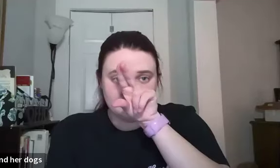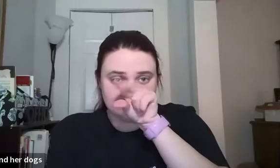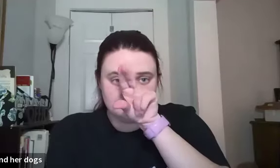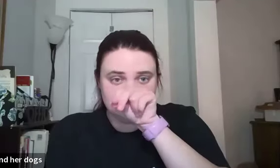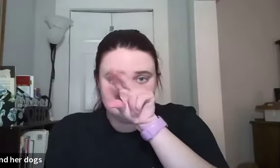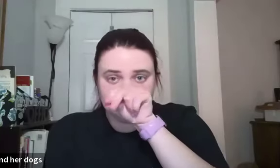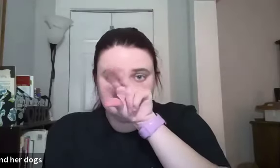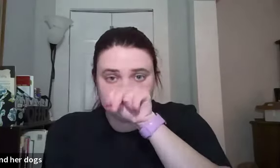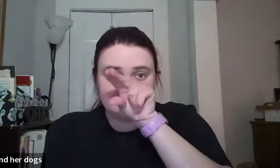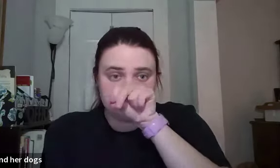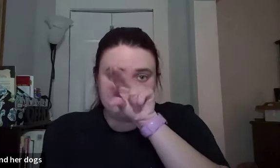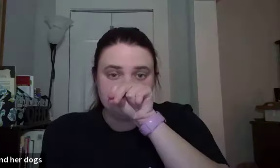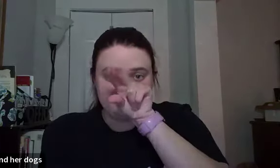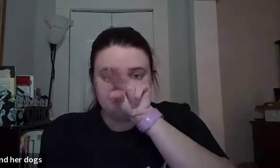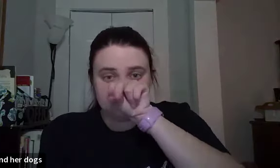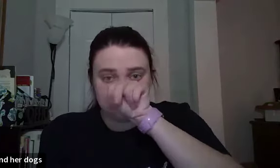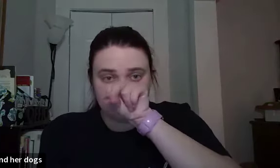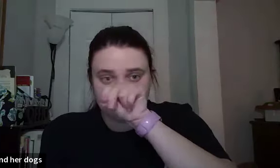duck with the two. Duck.